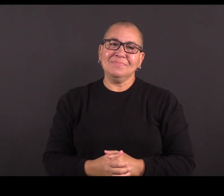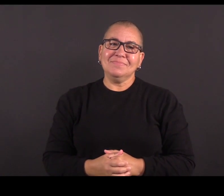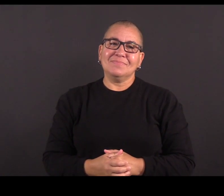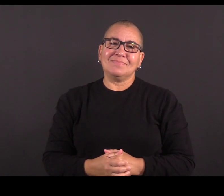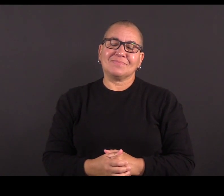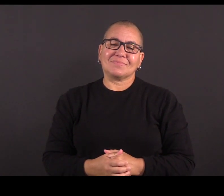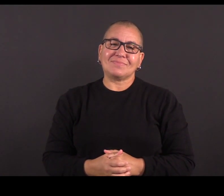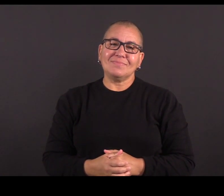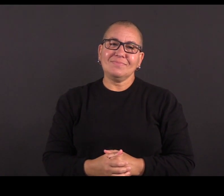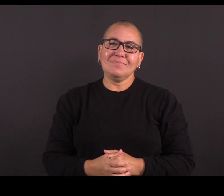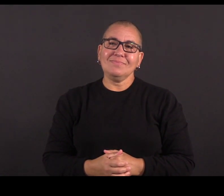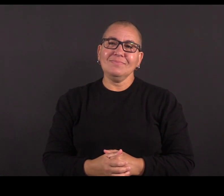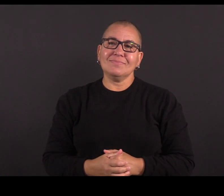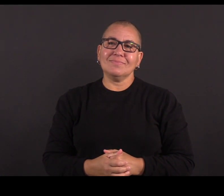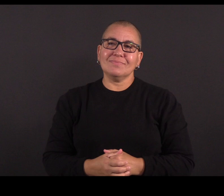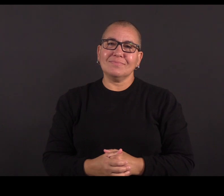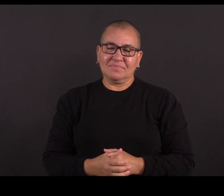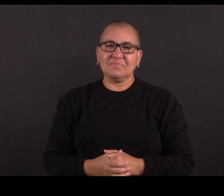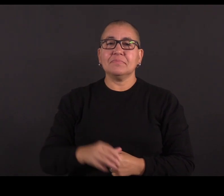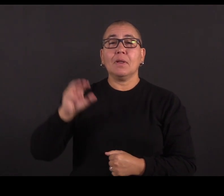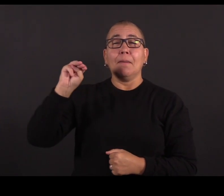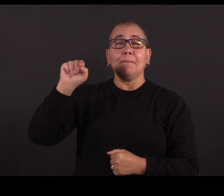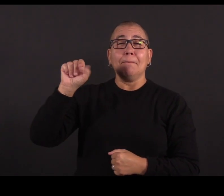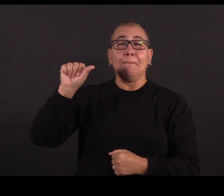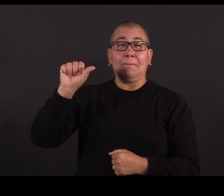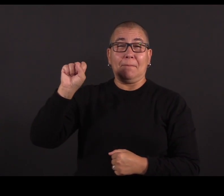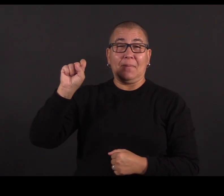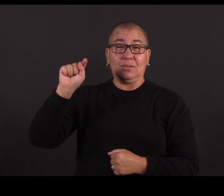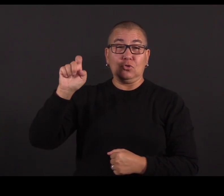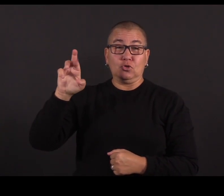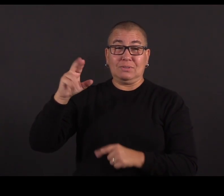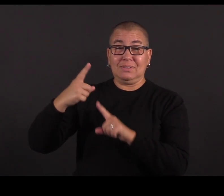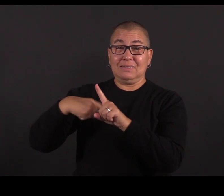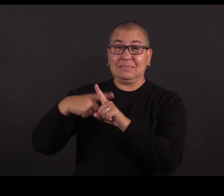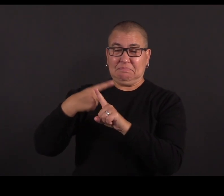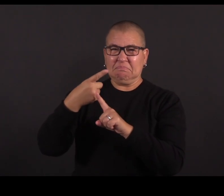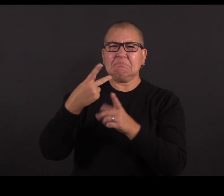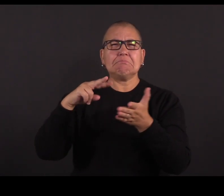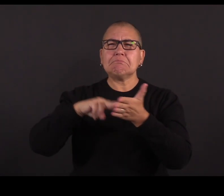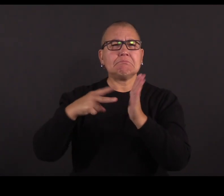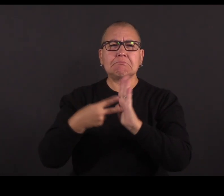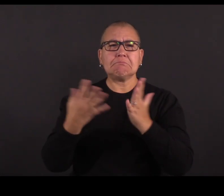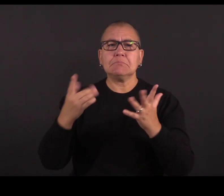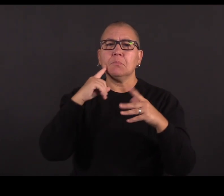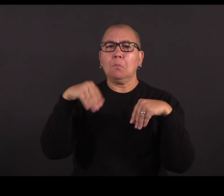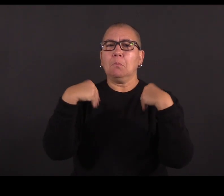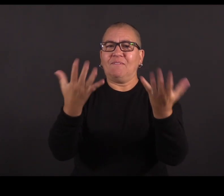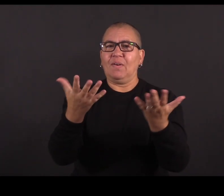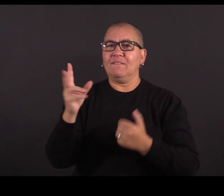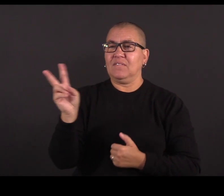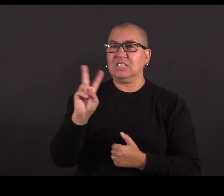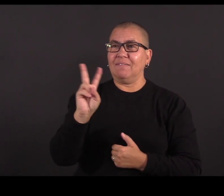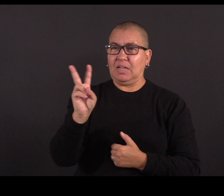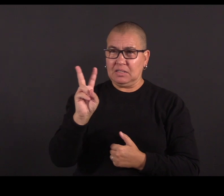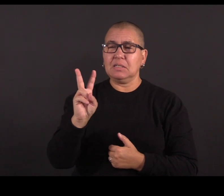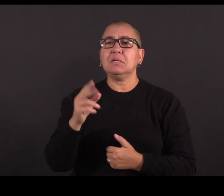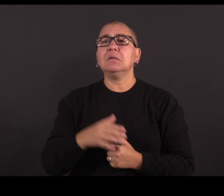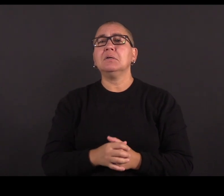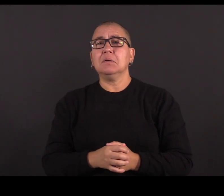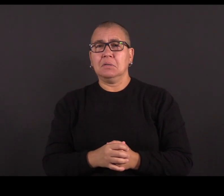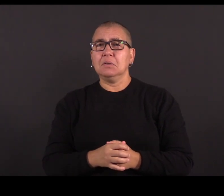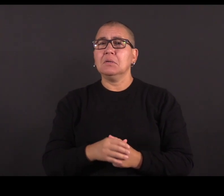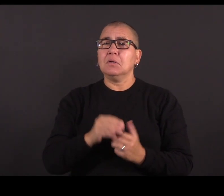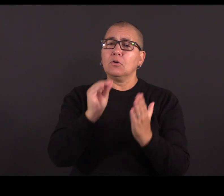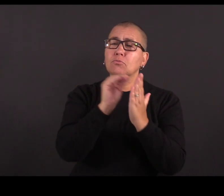In master leasing, a provider such as a victim service provider leases one or more housing units from a property